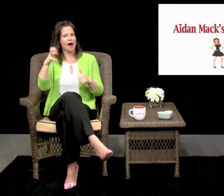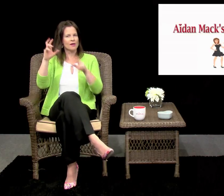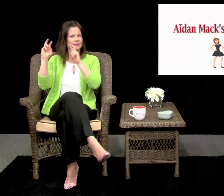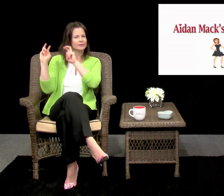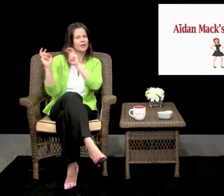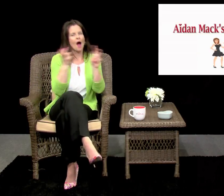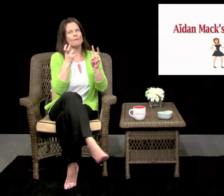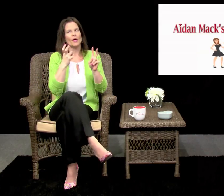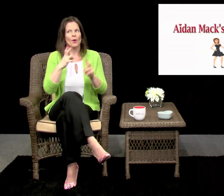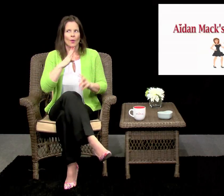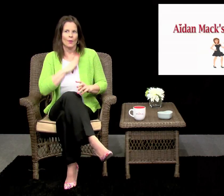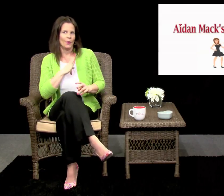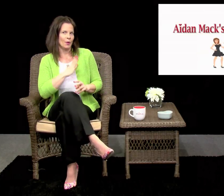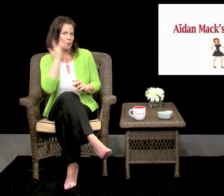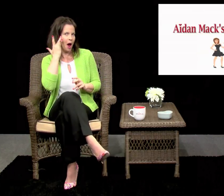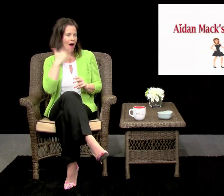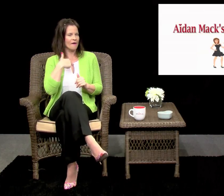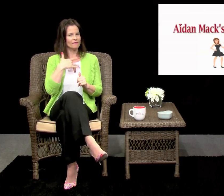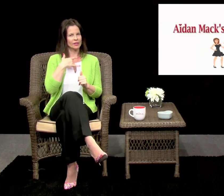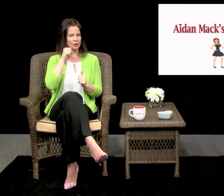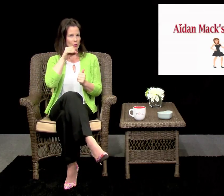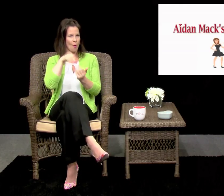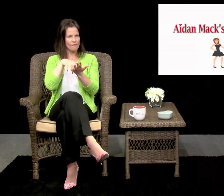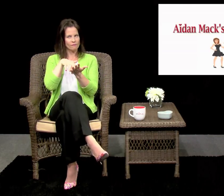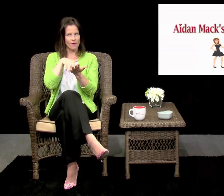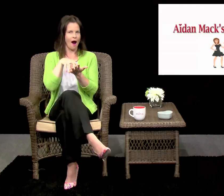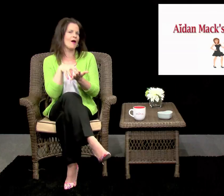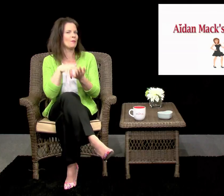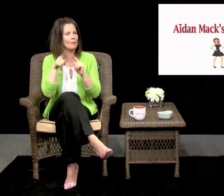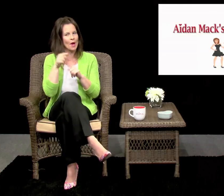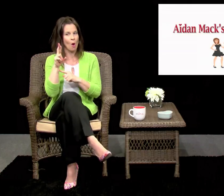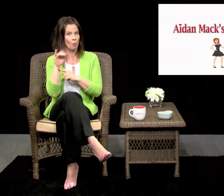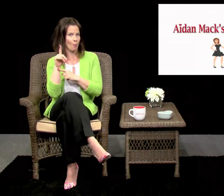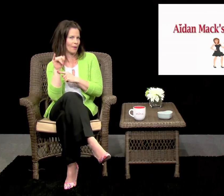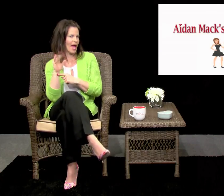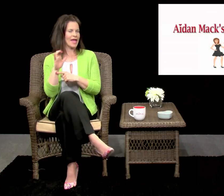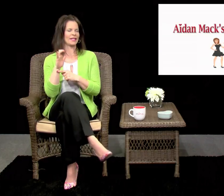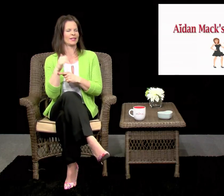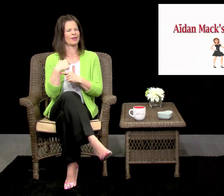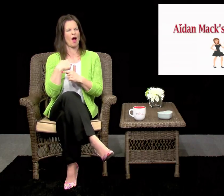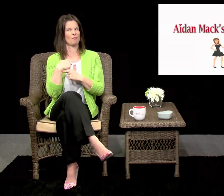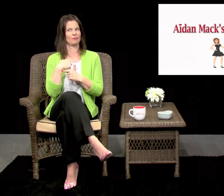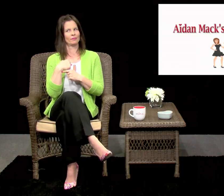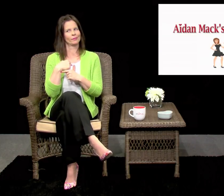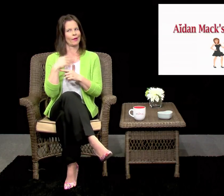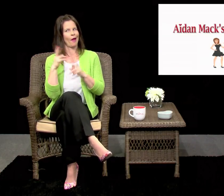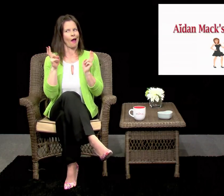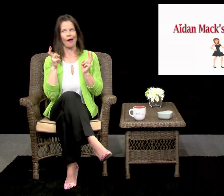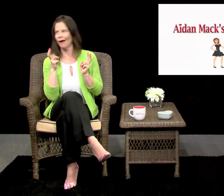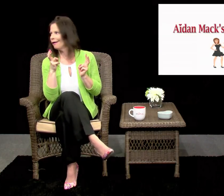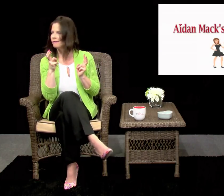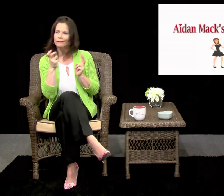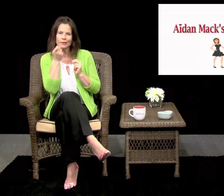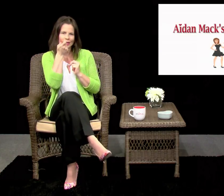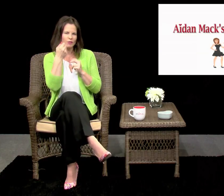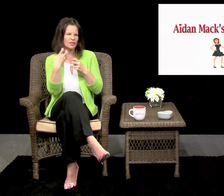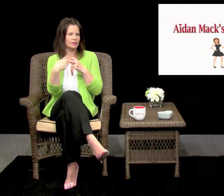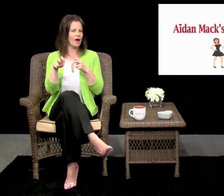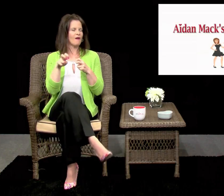now, my hot topic. I feel like I've just shared what a sucker I am for romantic things.